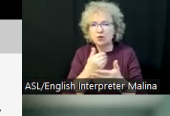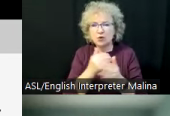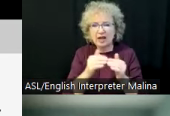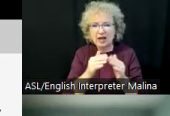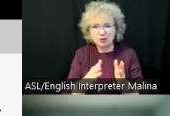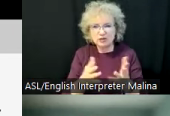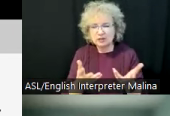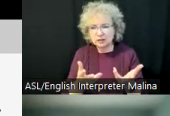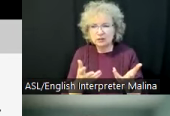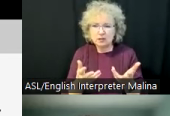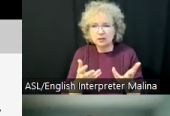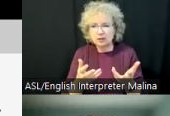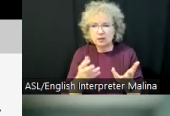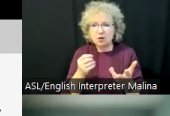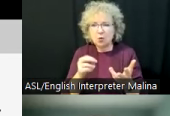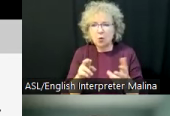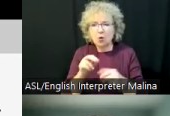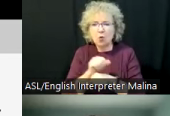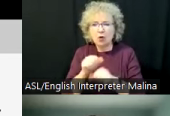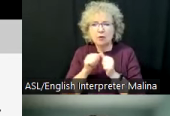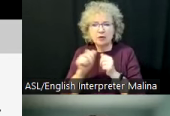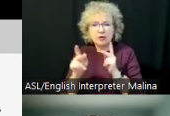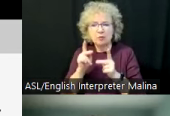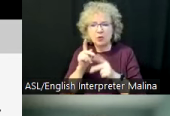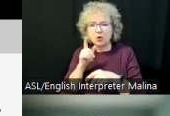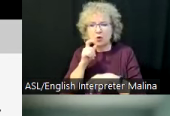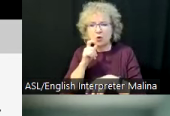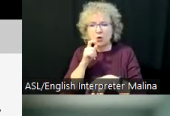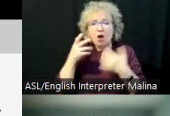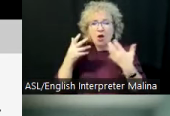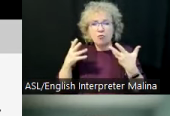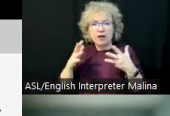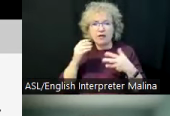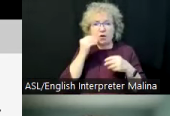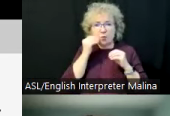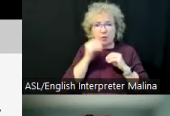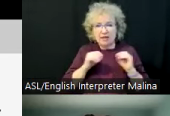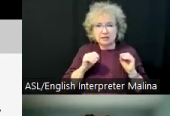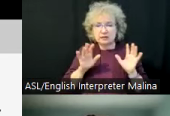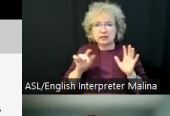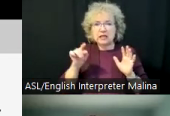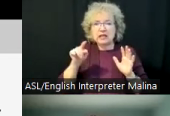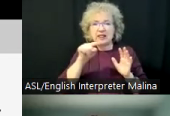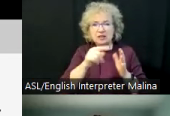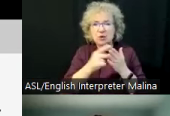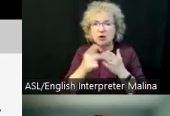you know, work with people who are currently experiencing homelessness. This is purely preventative.